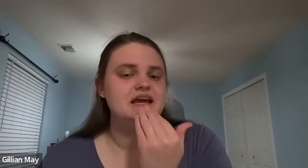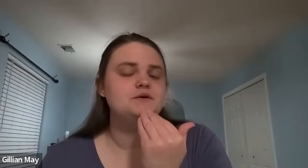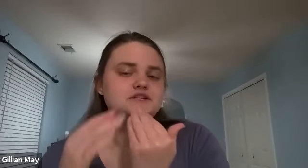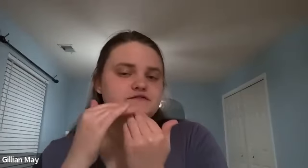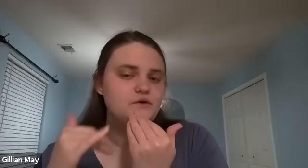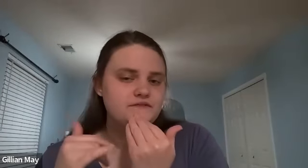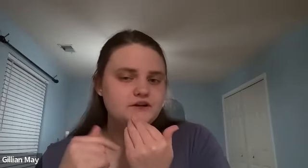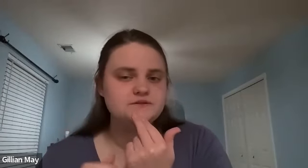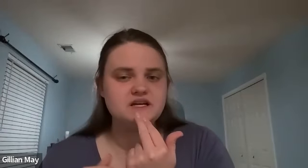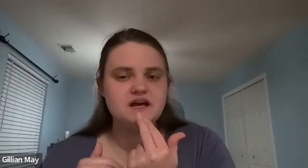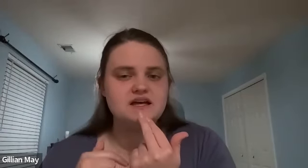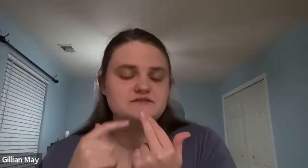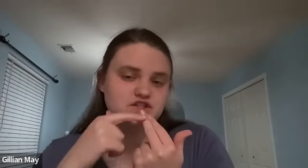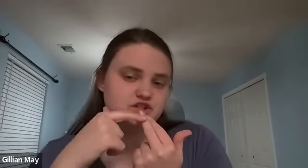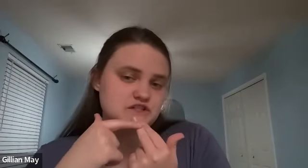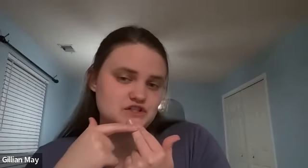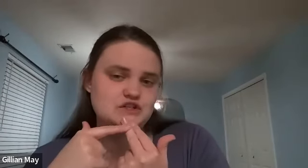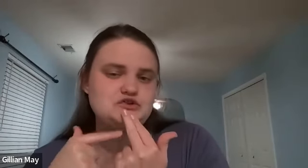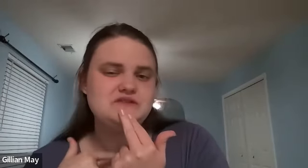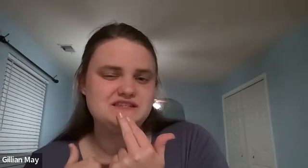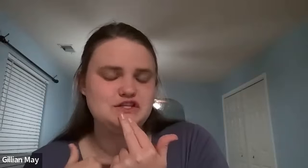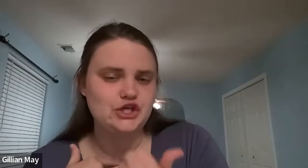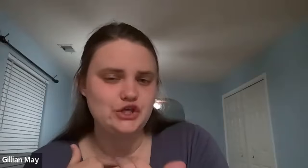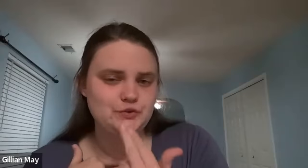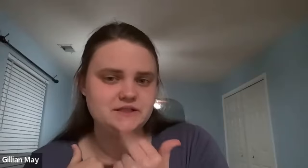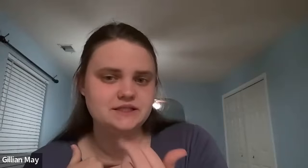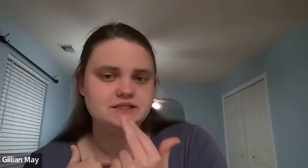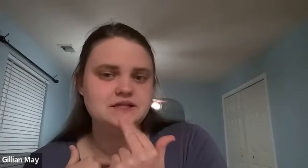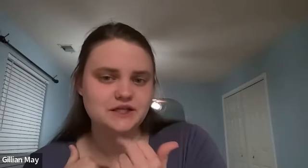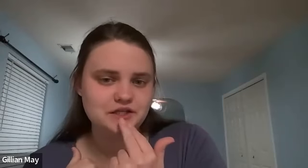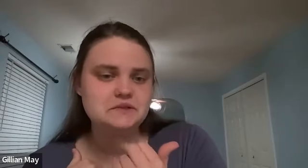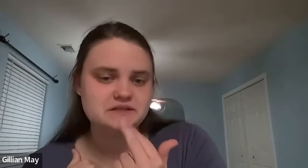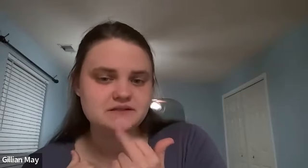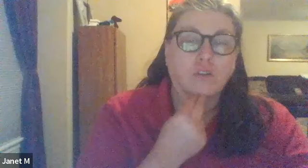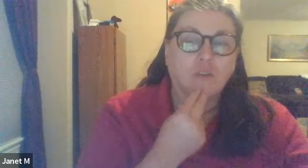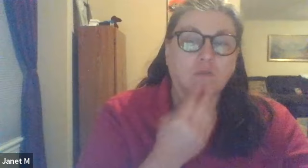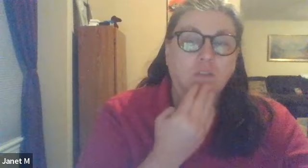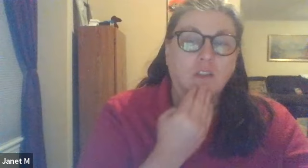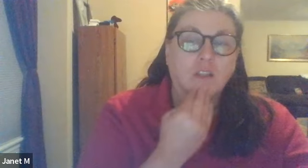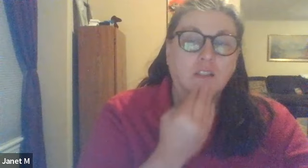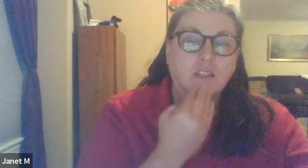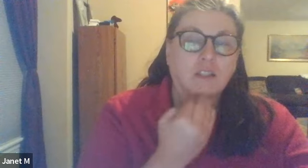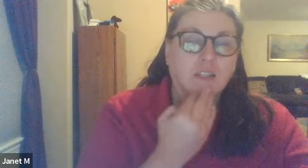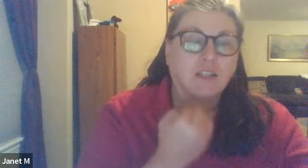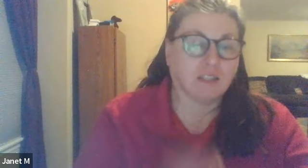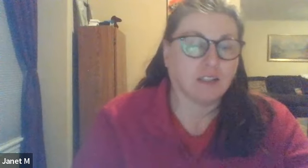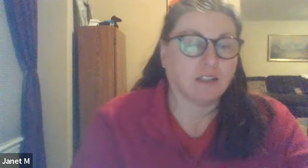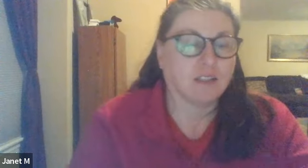you want to do full fingers because if you do just 2, this is cute. Cute. Oh. It's just sweet. Yeah, imagine saying